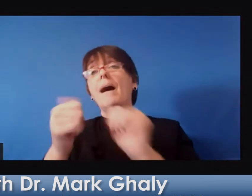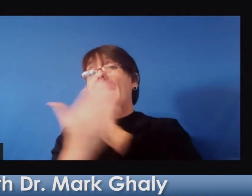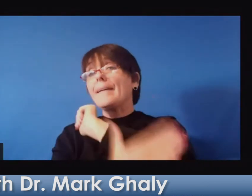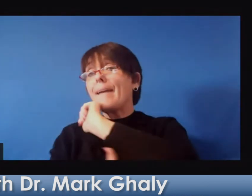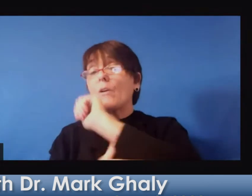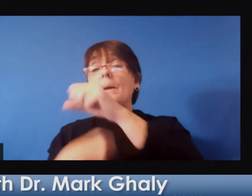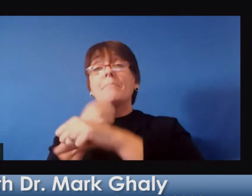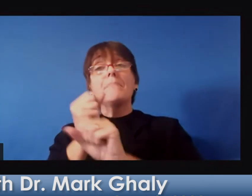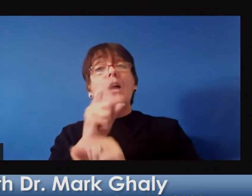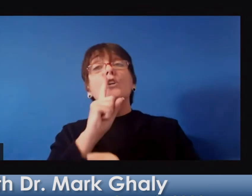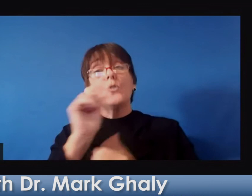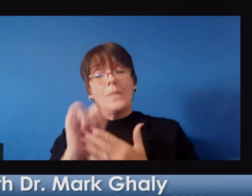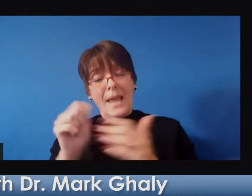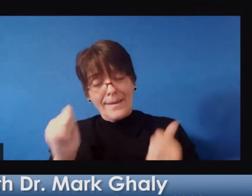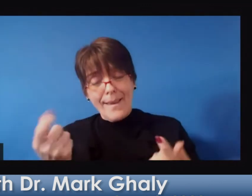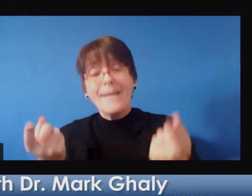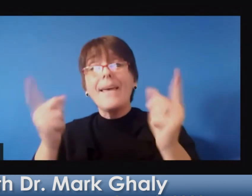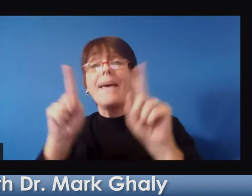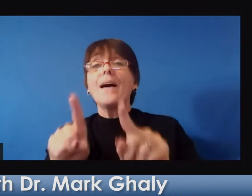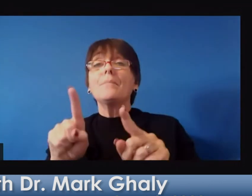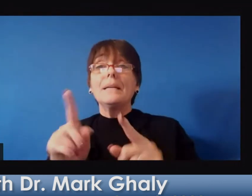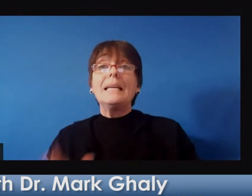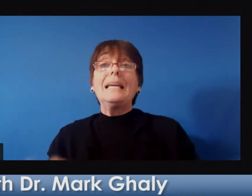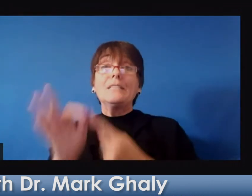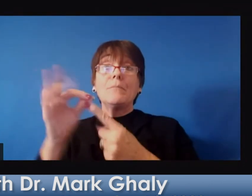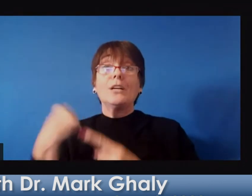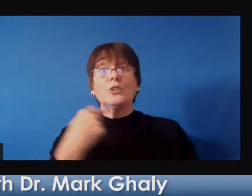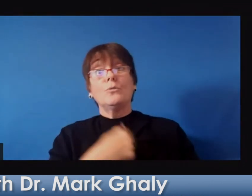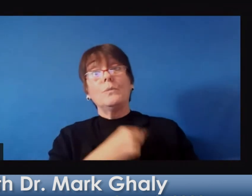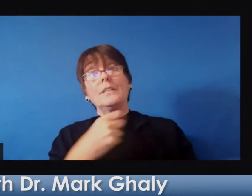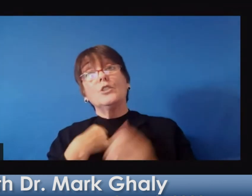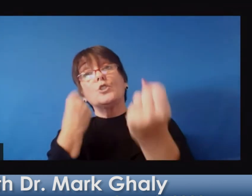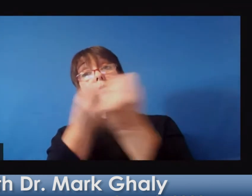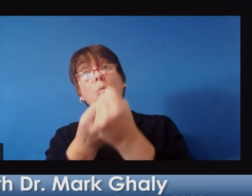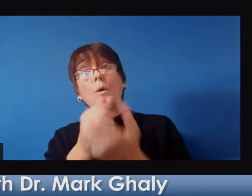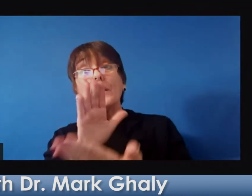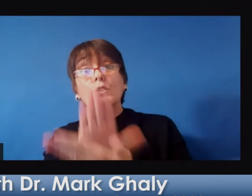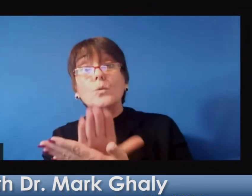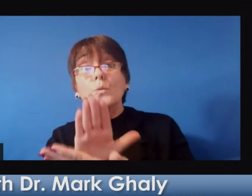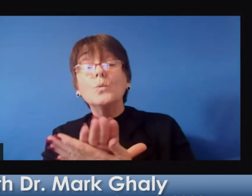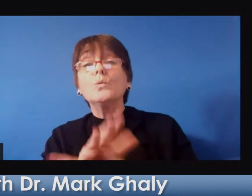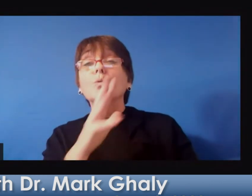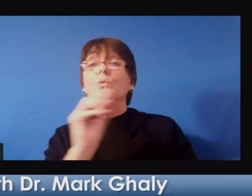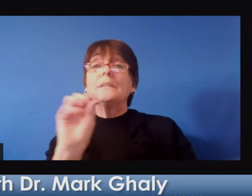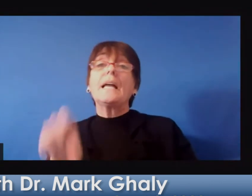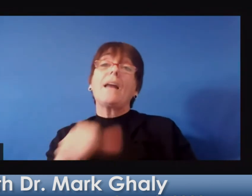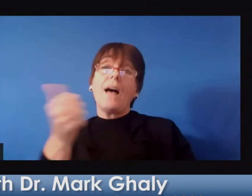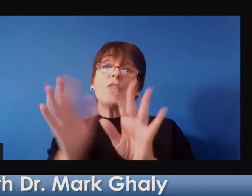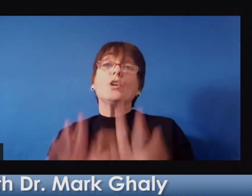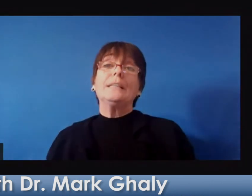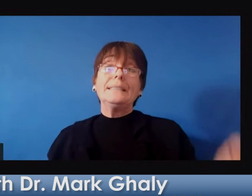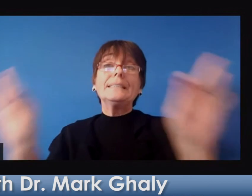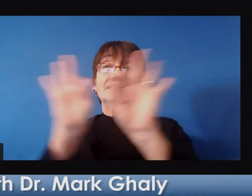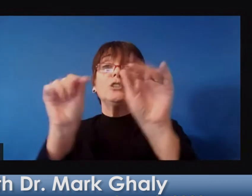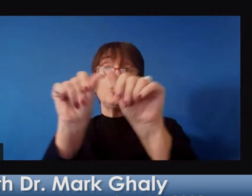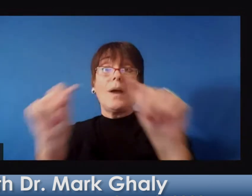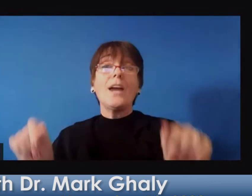that that does occur, especially as we continue to support schools and other essential areas